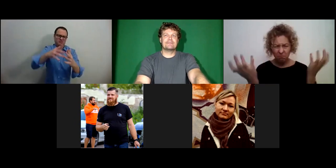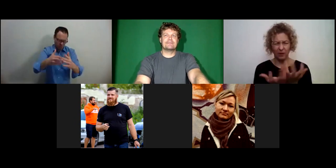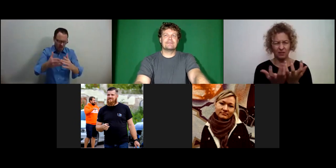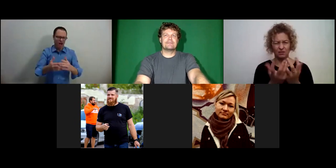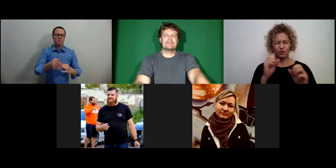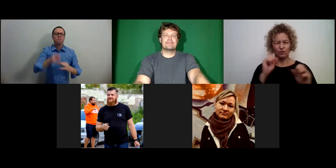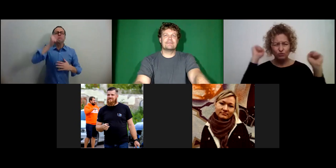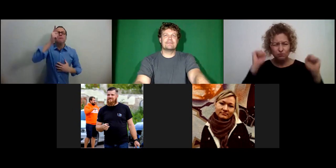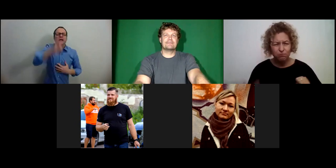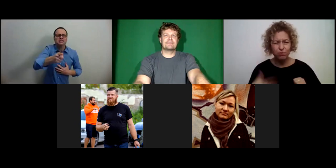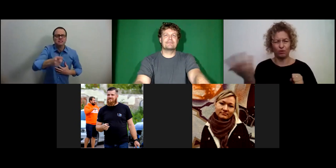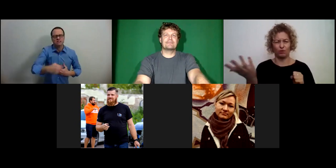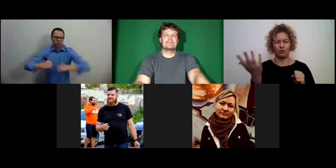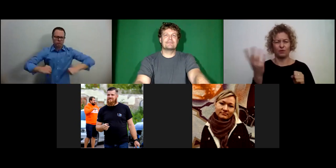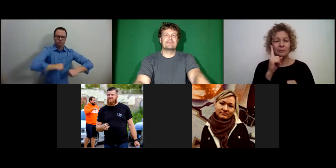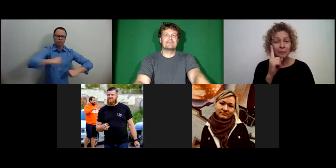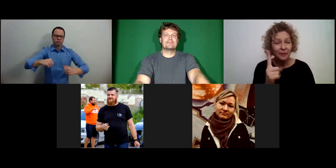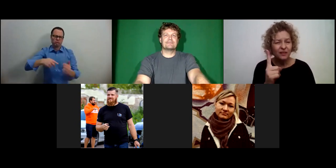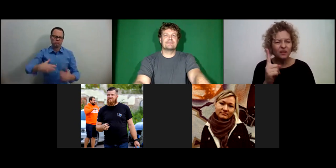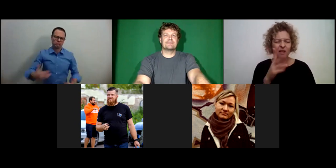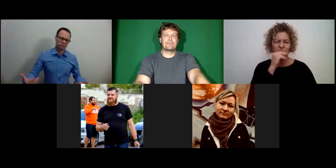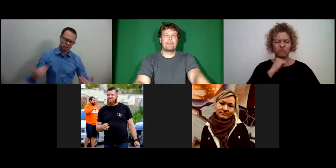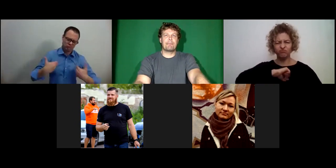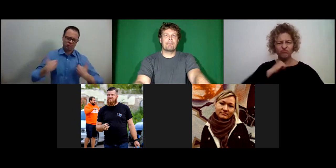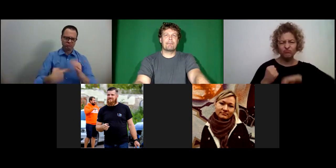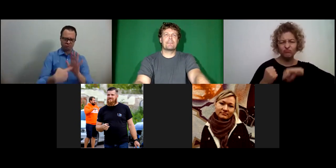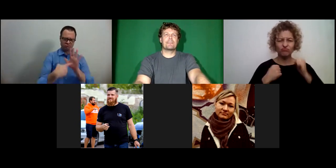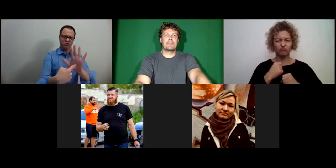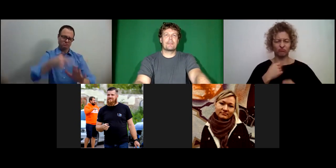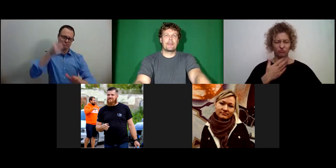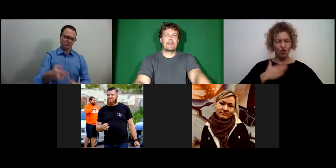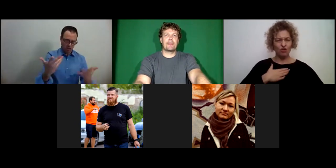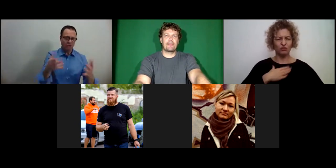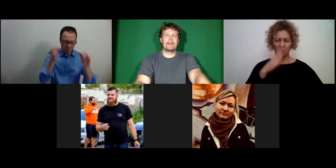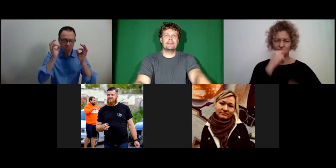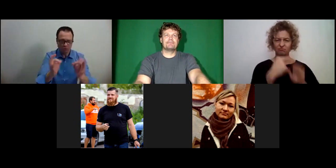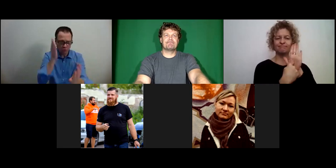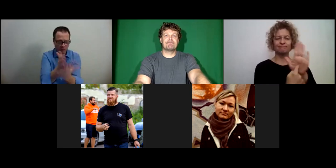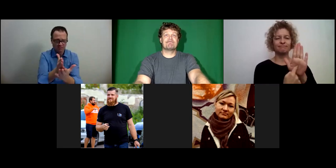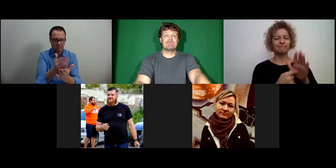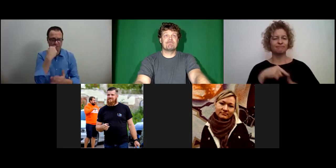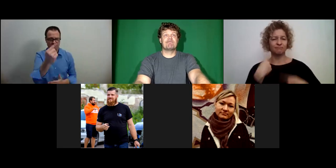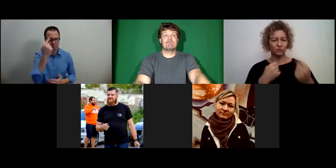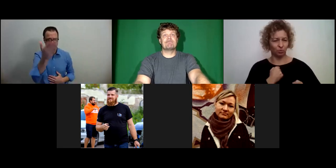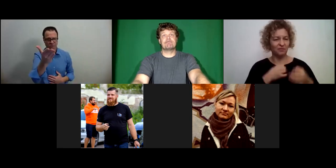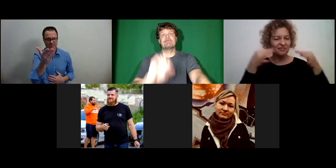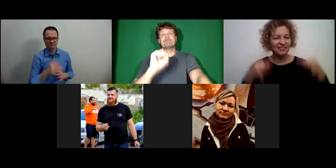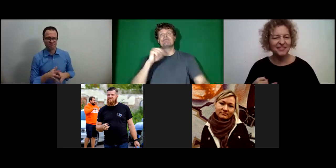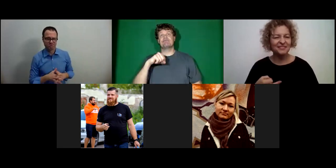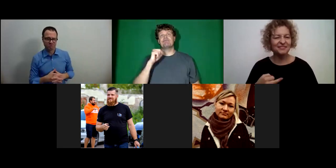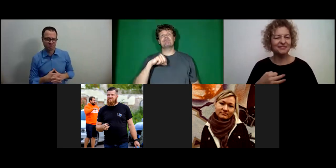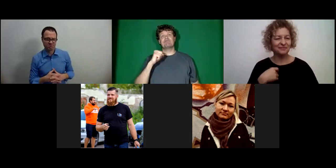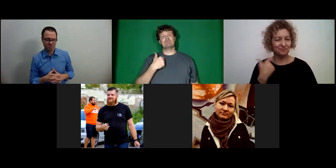all over the world, there are deaf people that feel oppressed, lack confidence, and I'm so grateful for you telling your